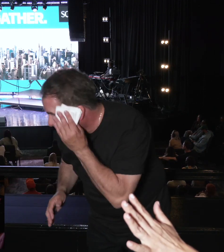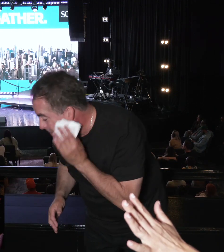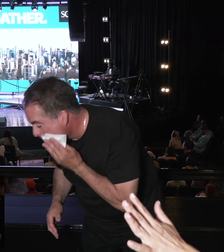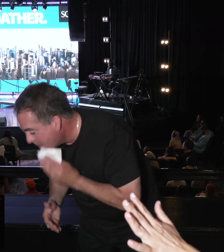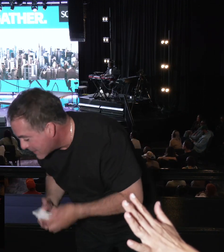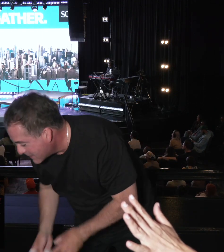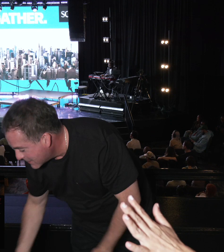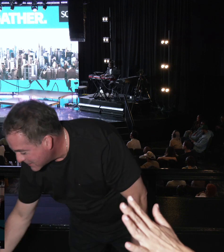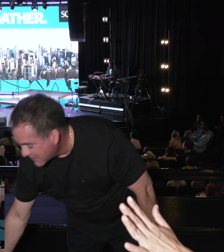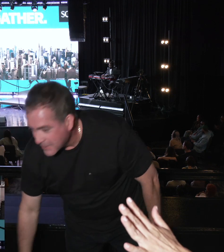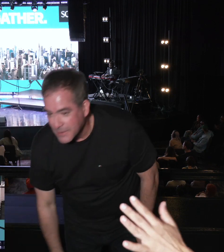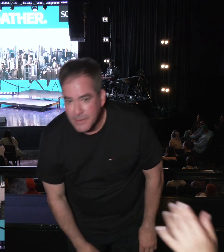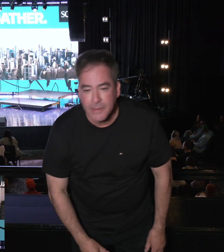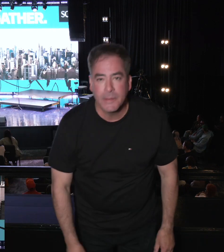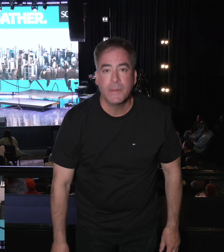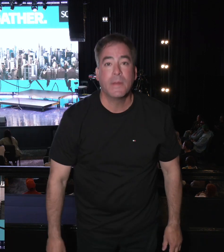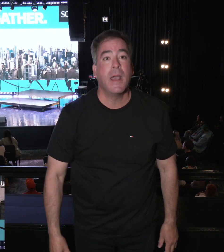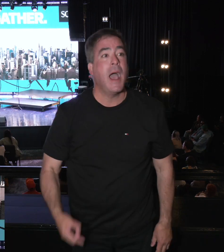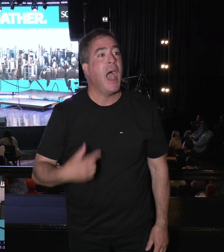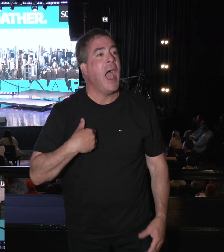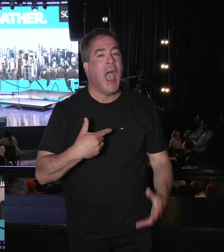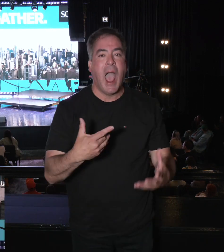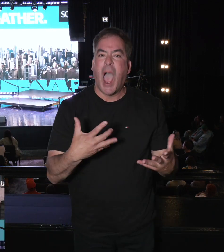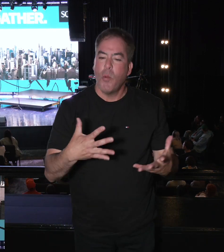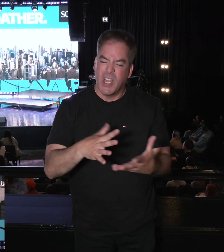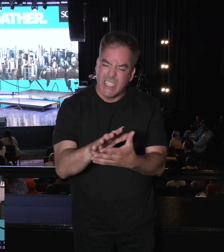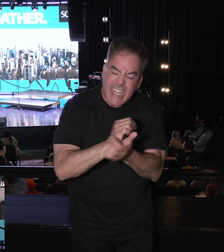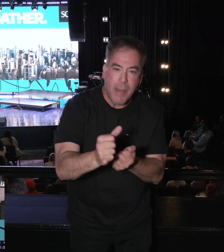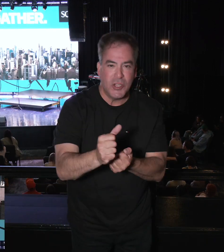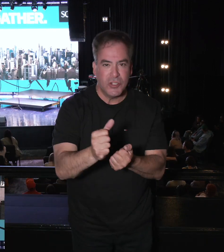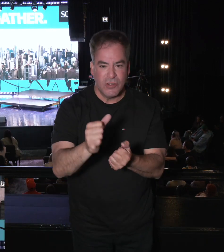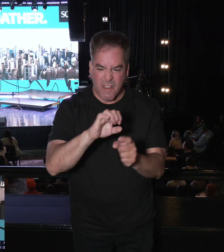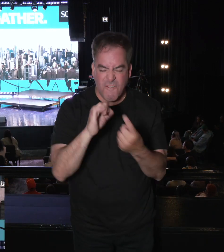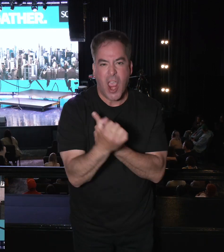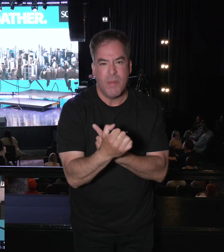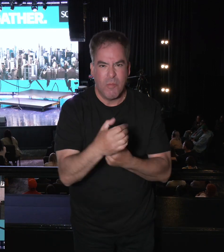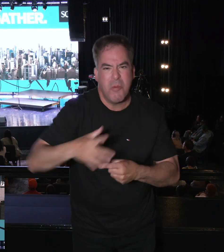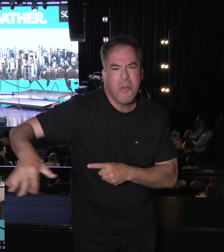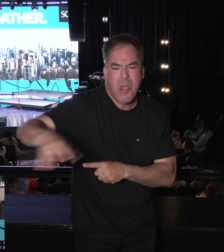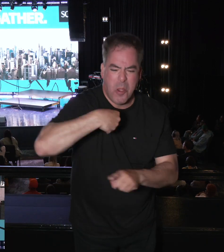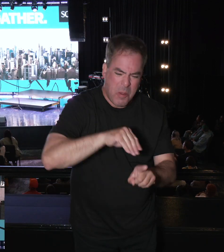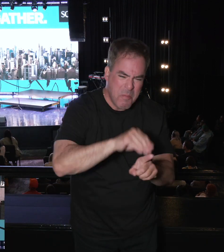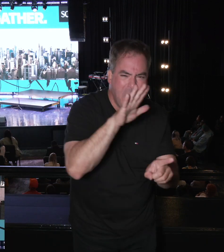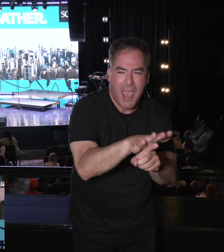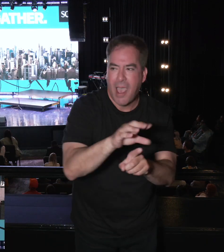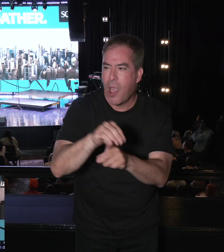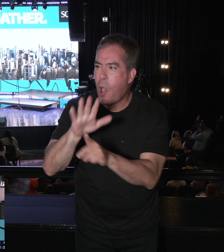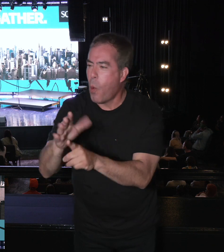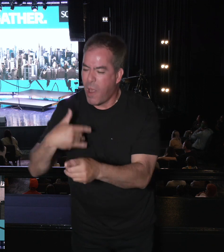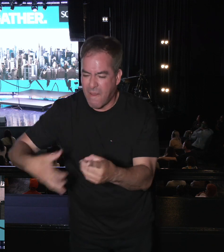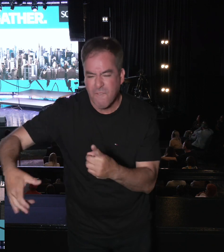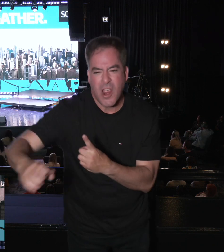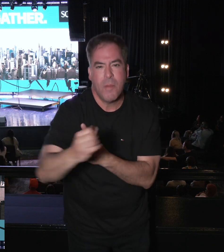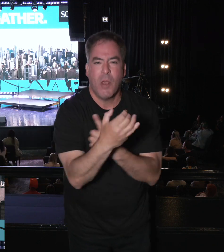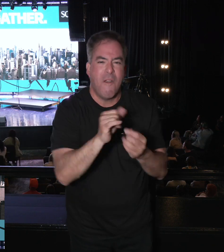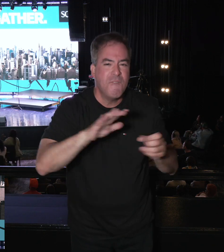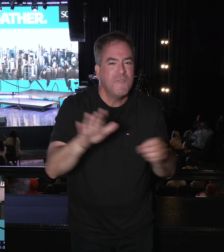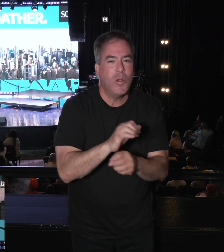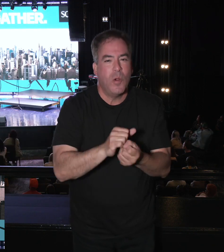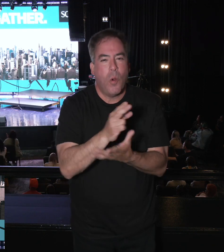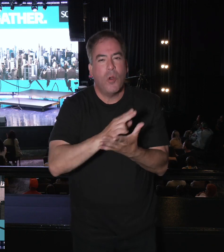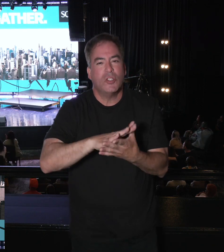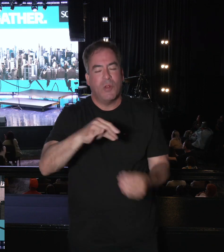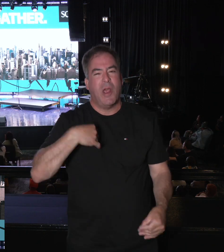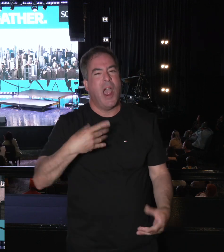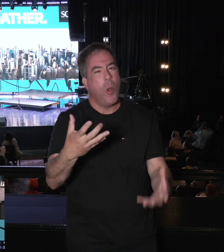I don't wanna damage the environment around me. I want the environment around me to be filled with the Holy